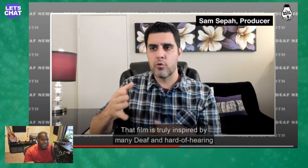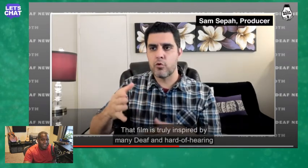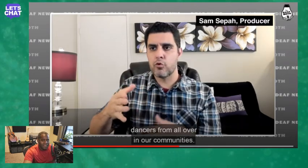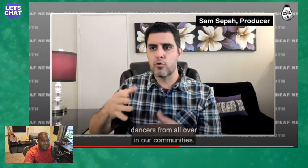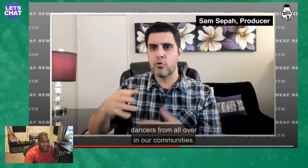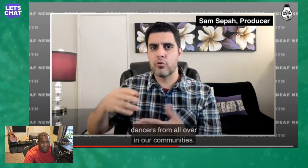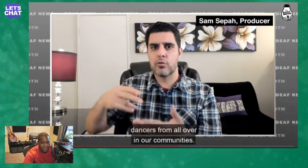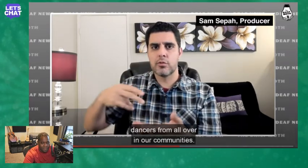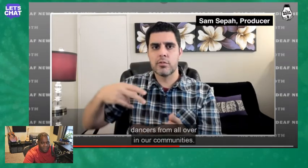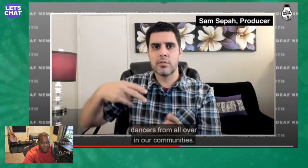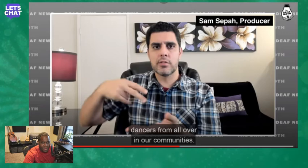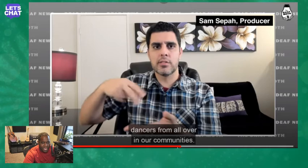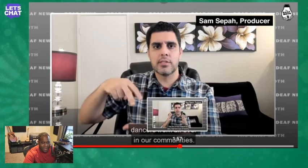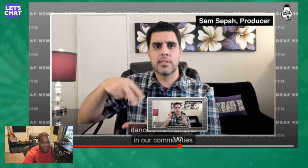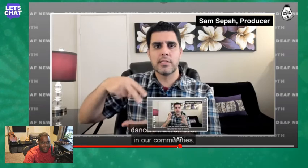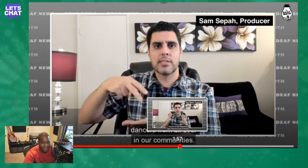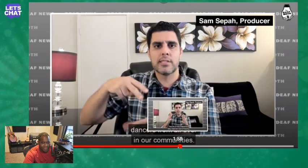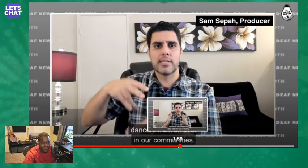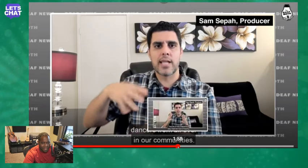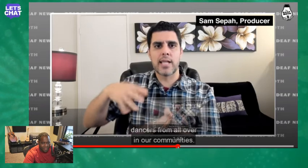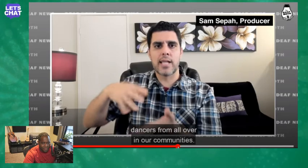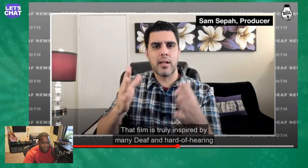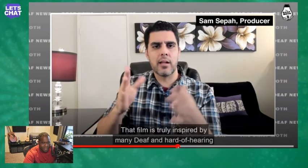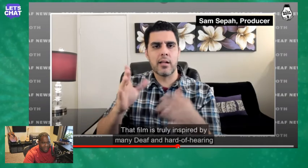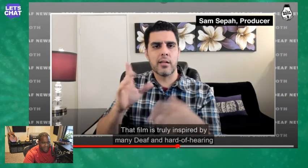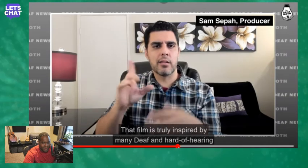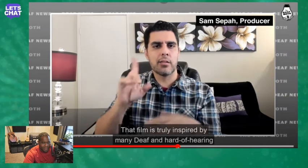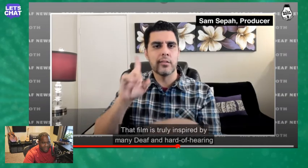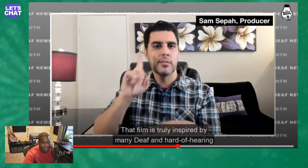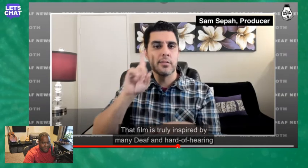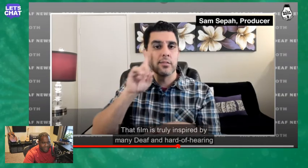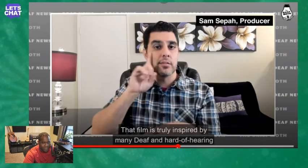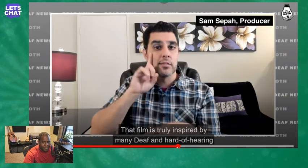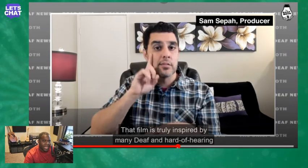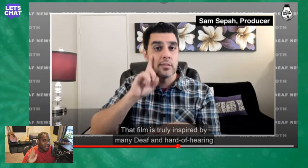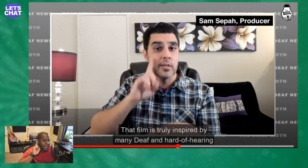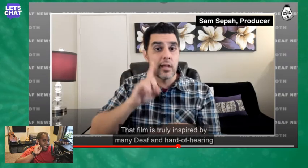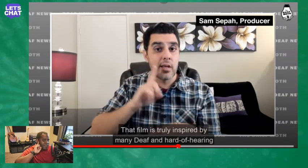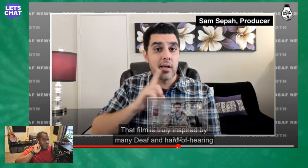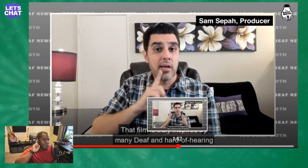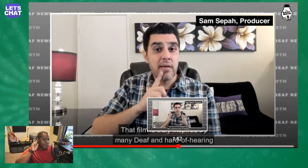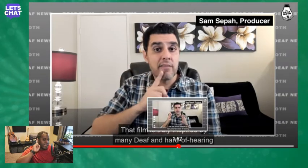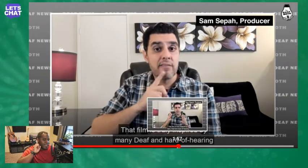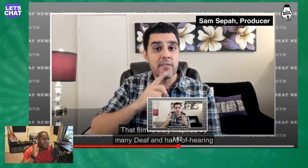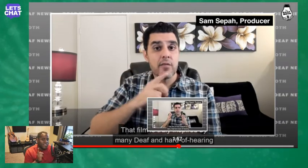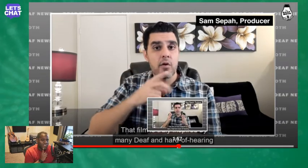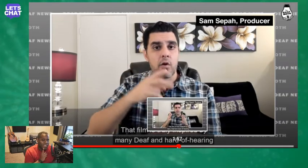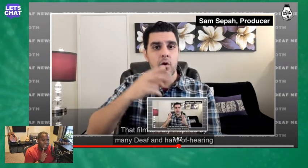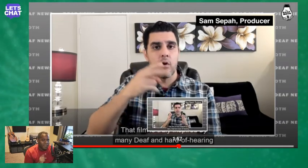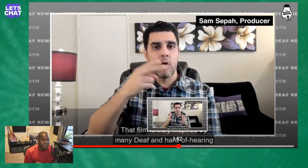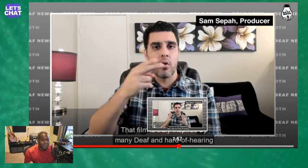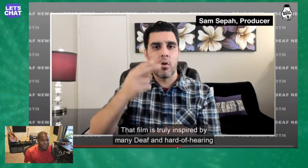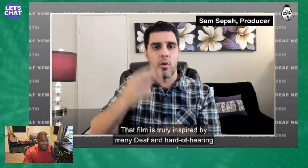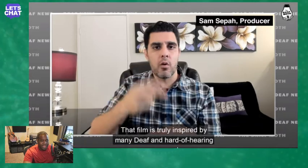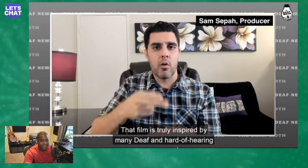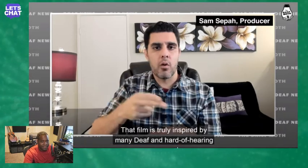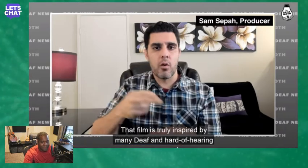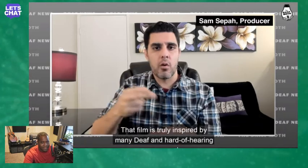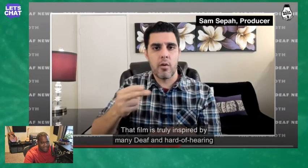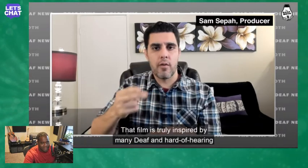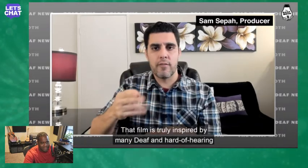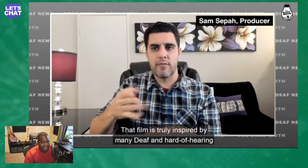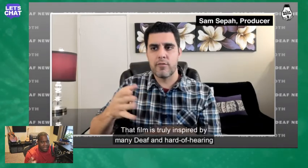deaf. He says deaf the way how I say deaf. That's interesting. Inspired by from ear to chin.